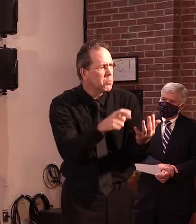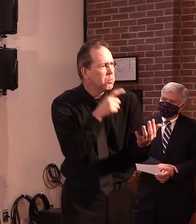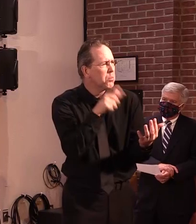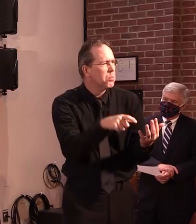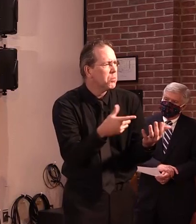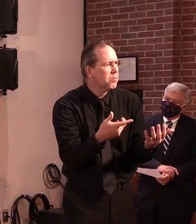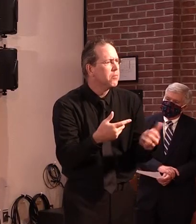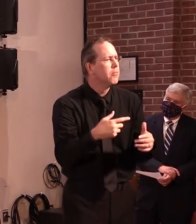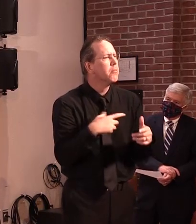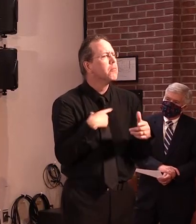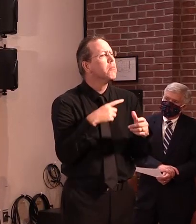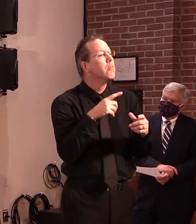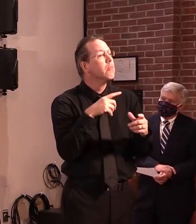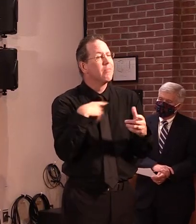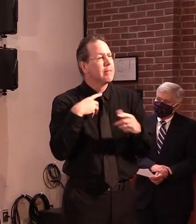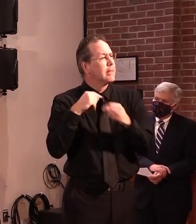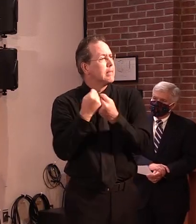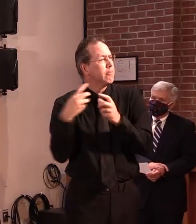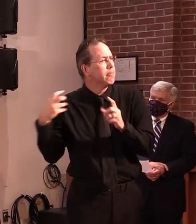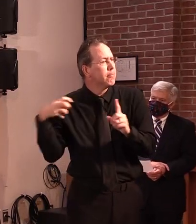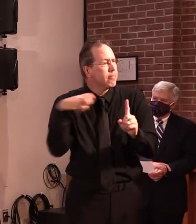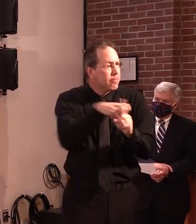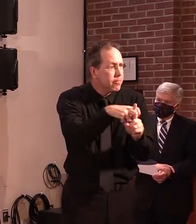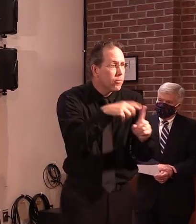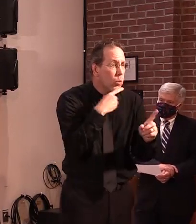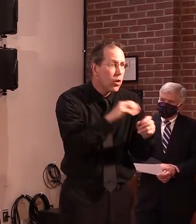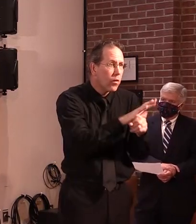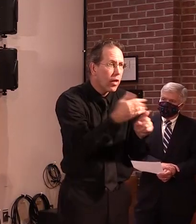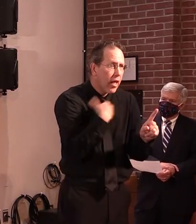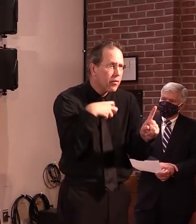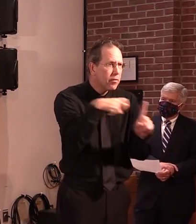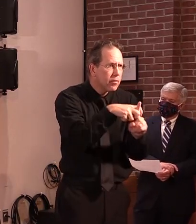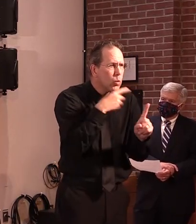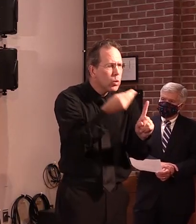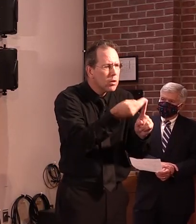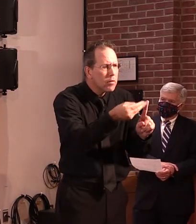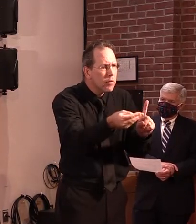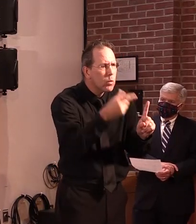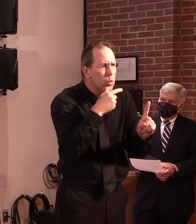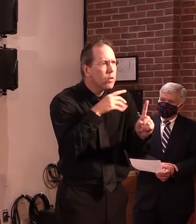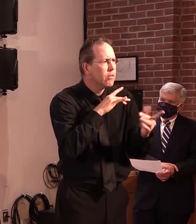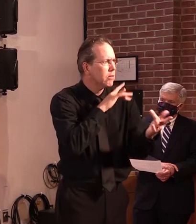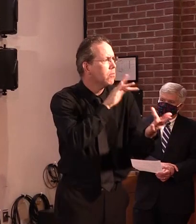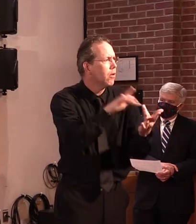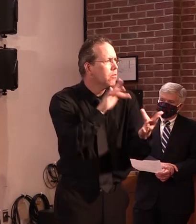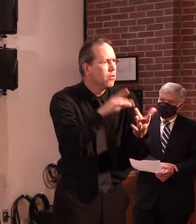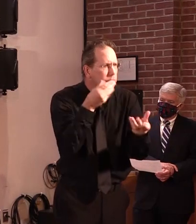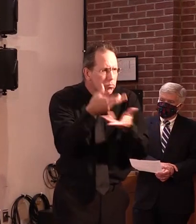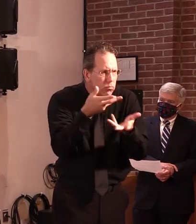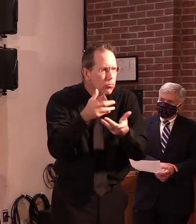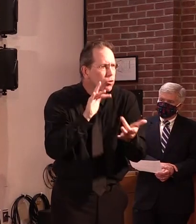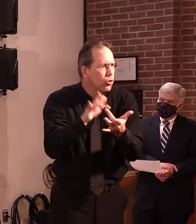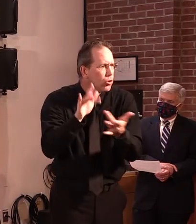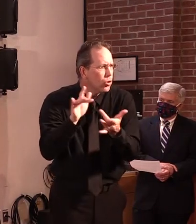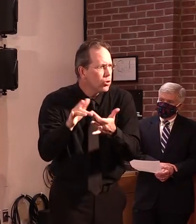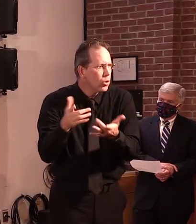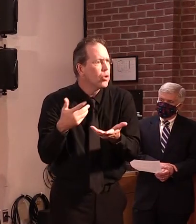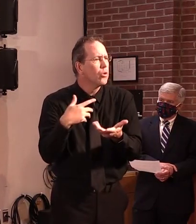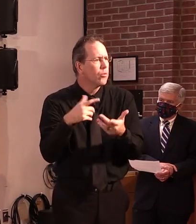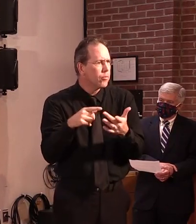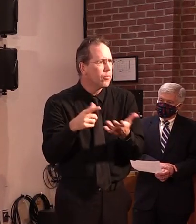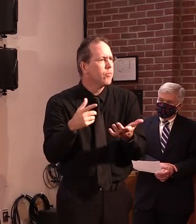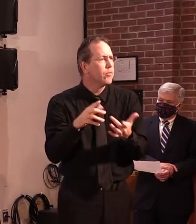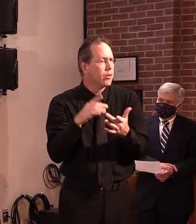over, the people who have been identified as contacts, and per CDC recommendations that we